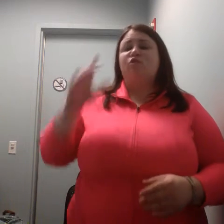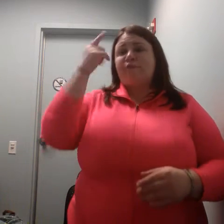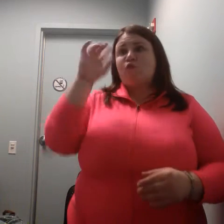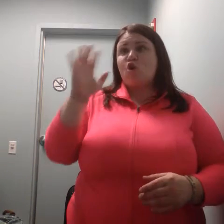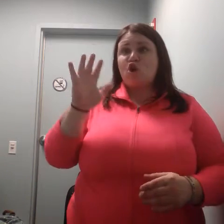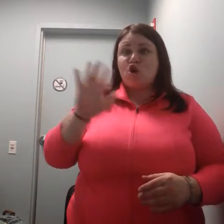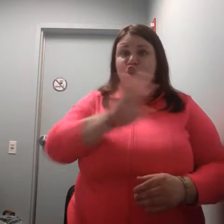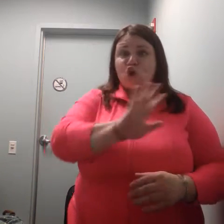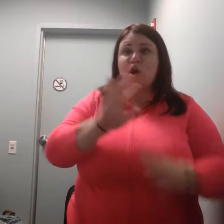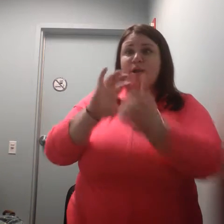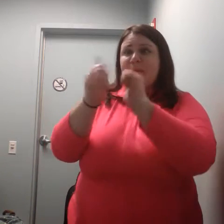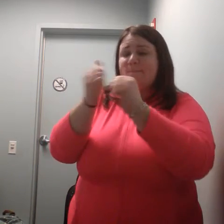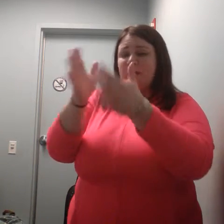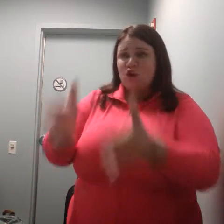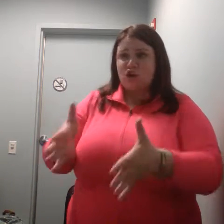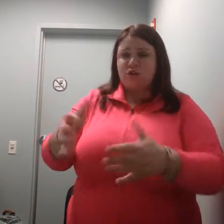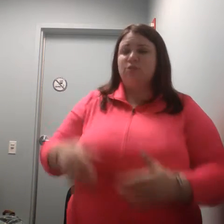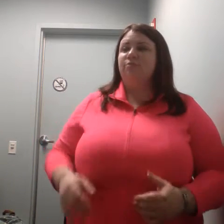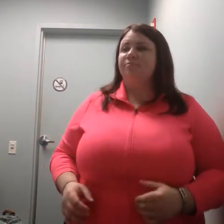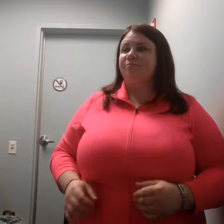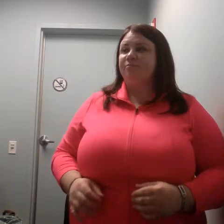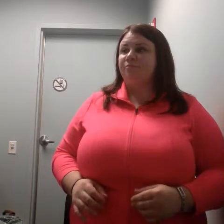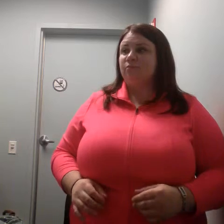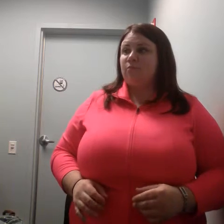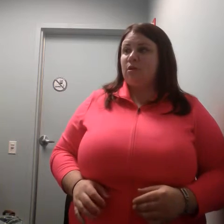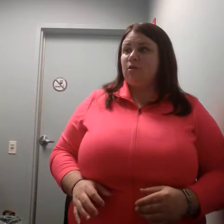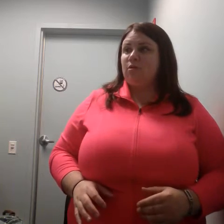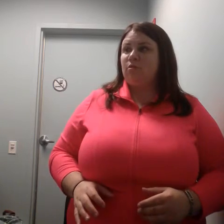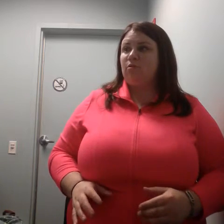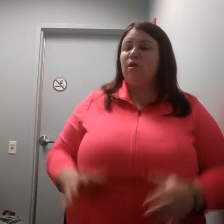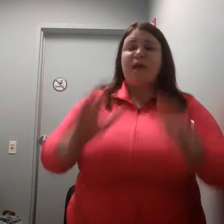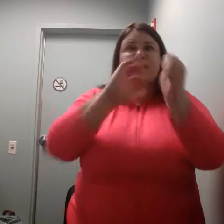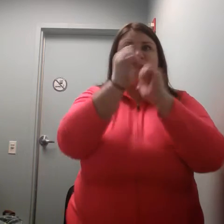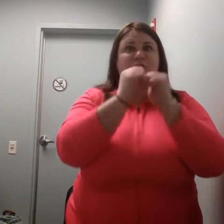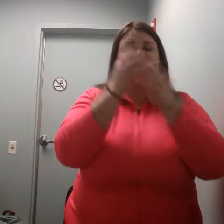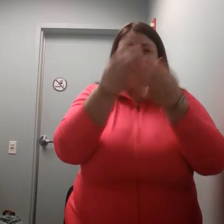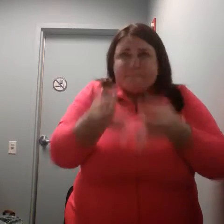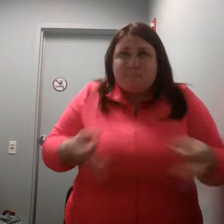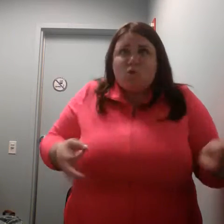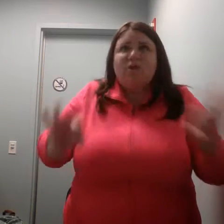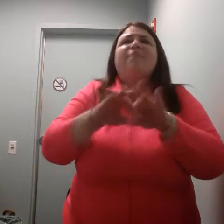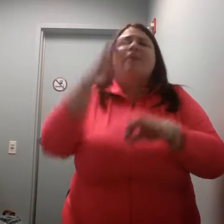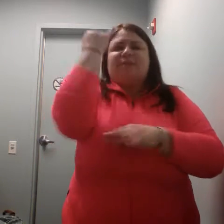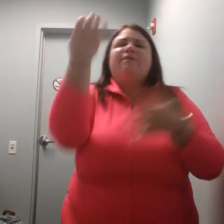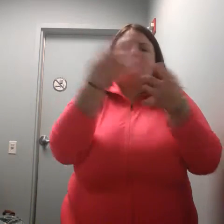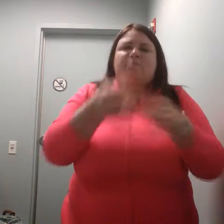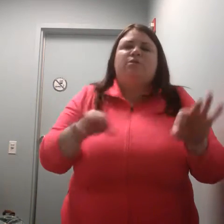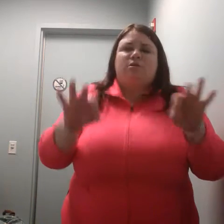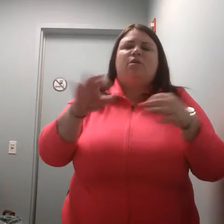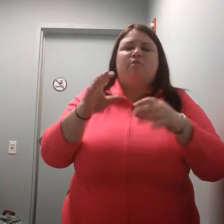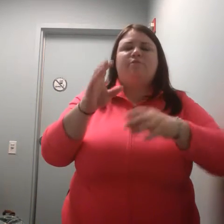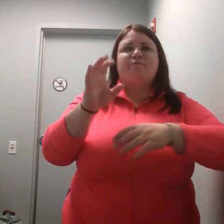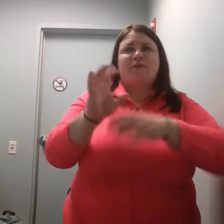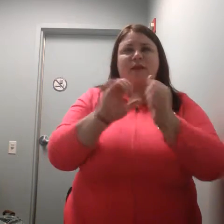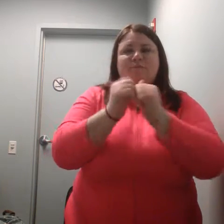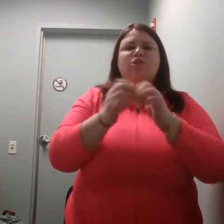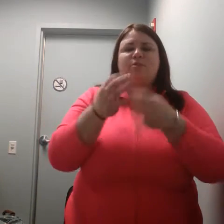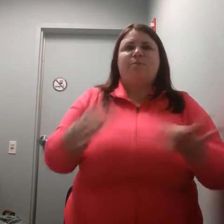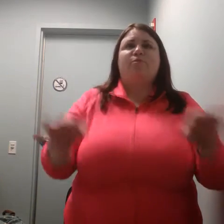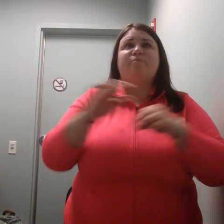Becky, this whole idea of competition is really important. Now, Becky has two choices. She sees that she made a mistake, and people